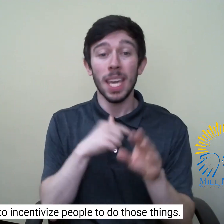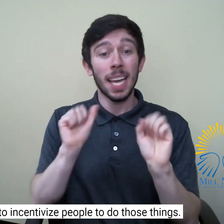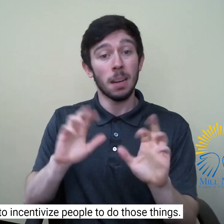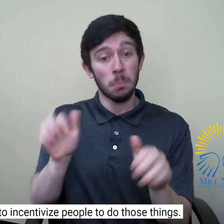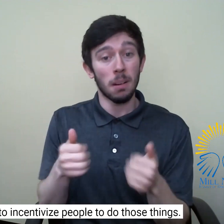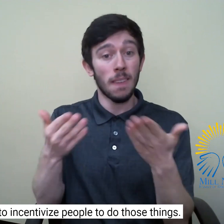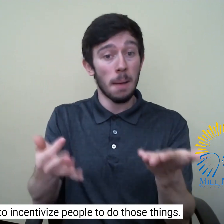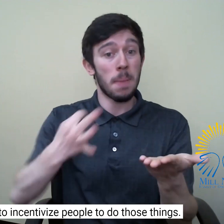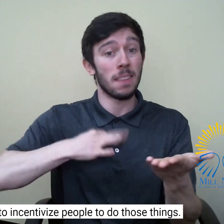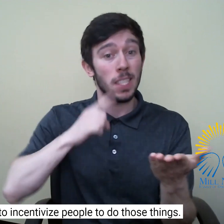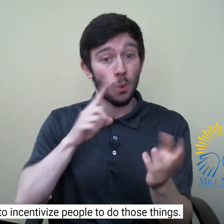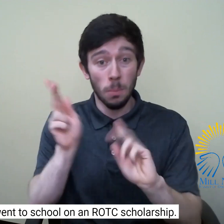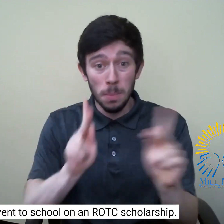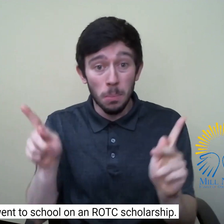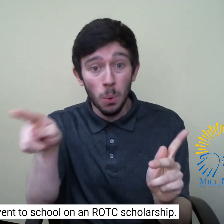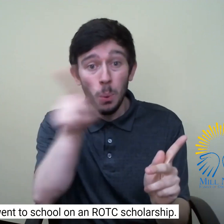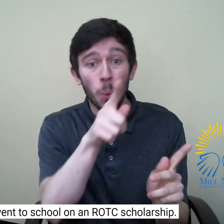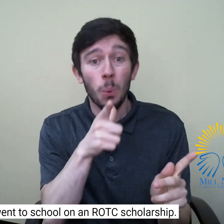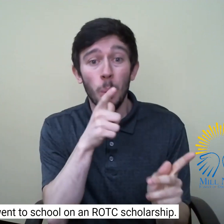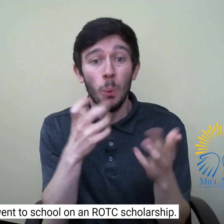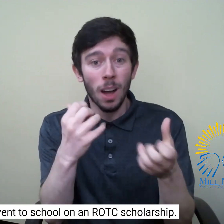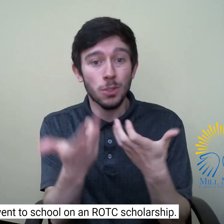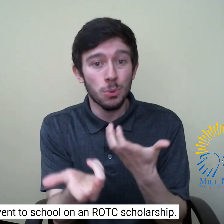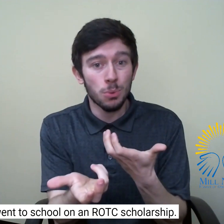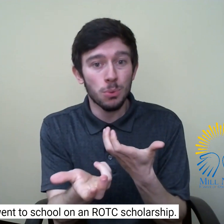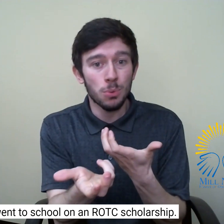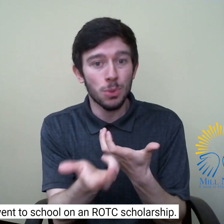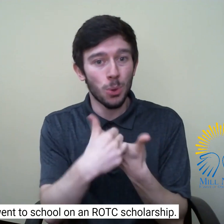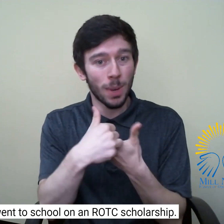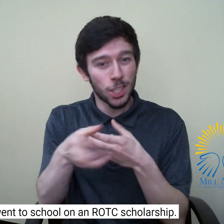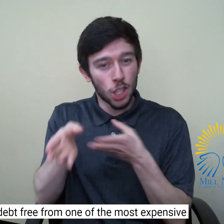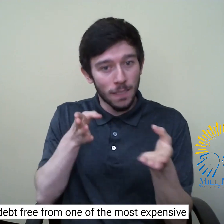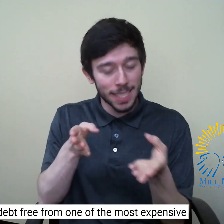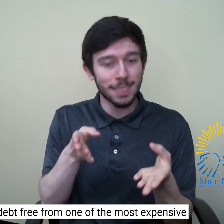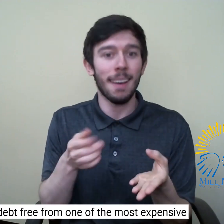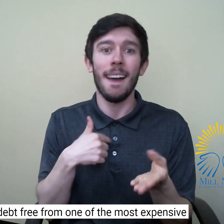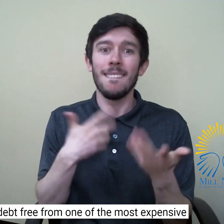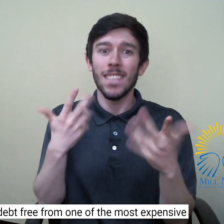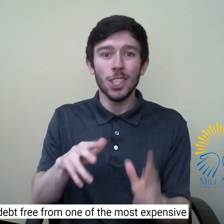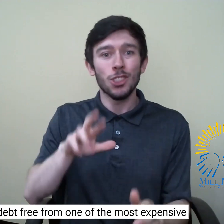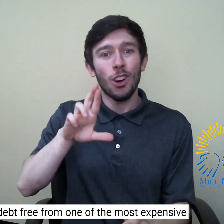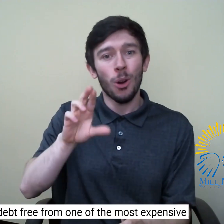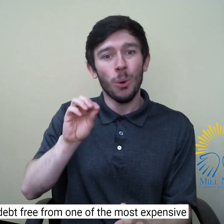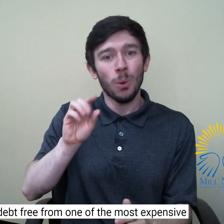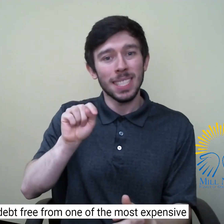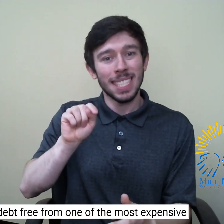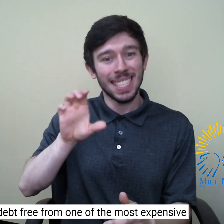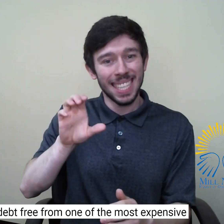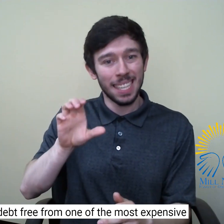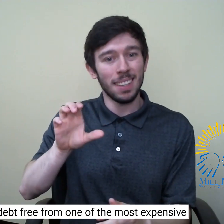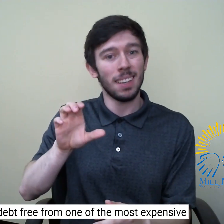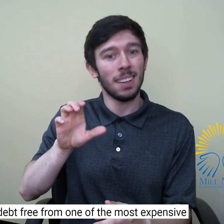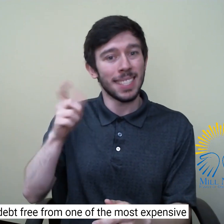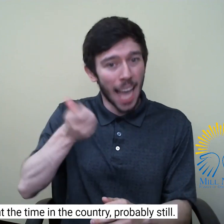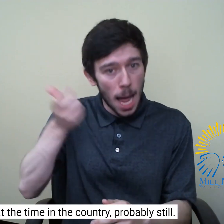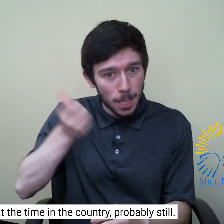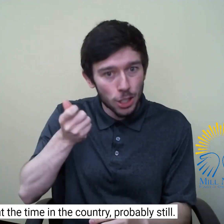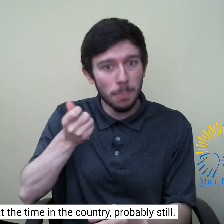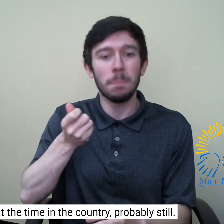people to do those things. Listen, I went to school on an ROTC scholarship. I came out debt-free from one of the most expensive schools at the time